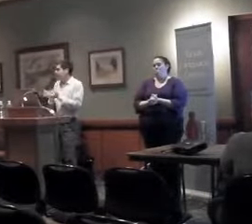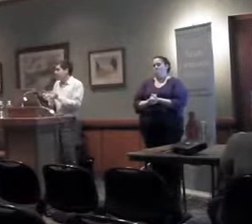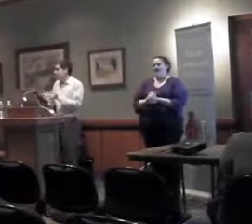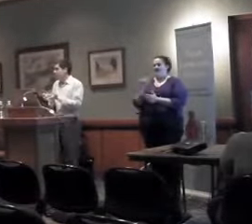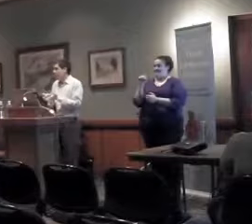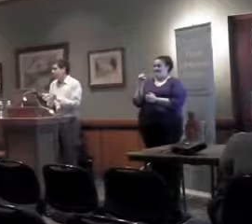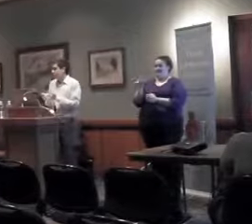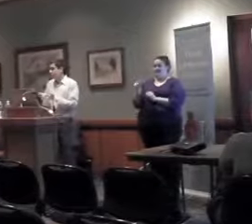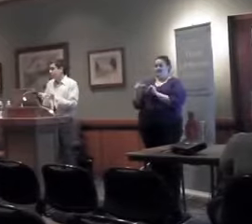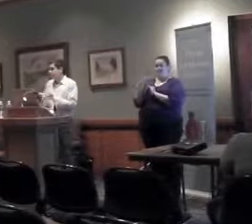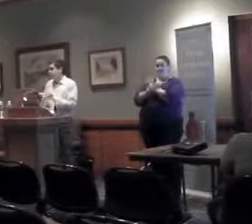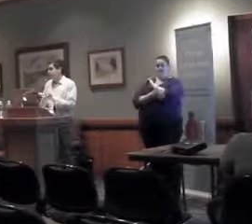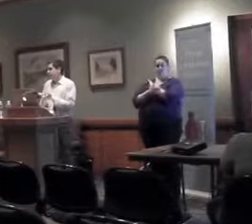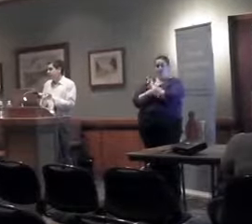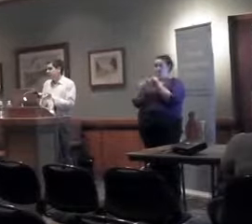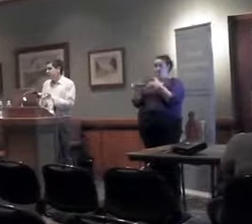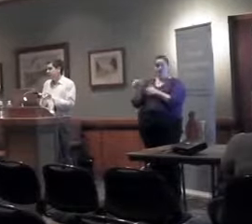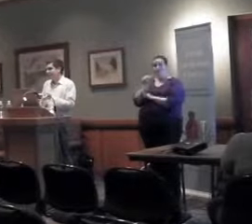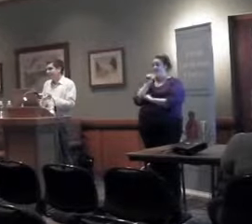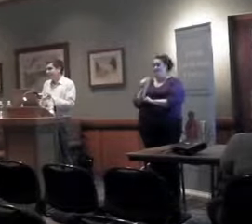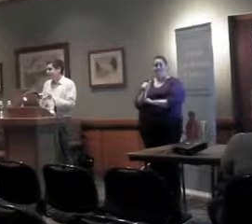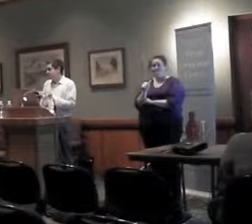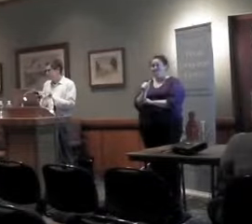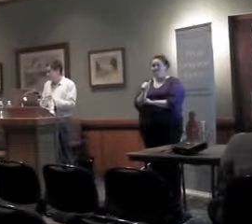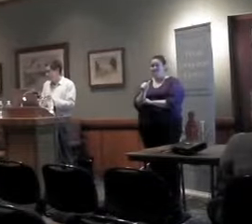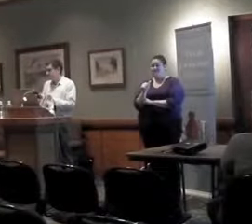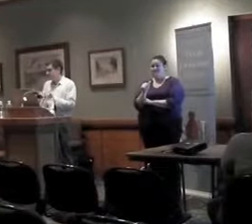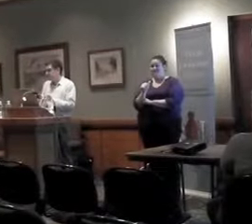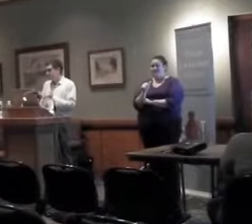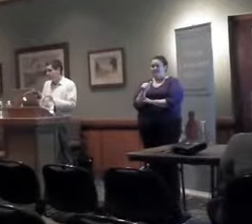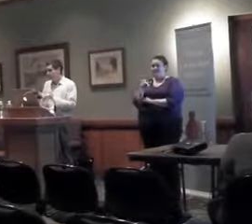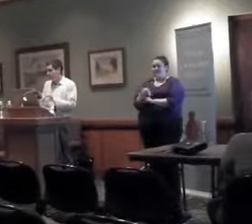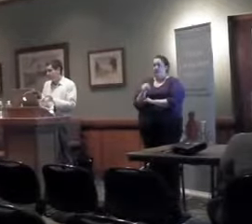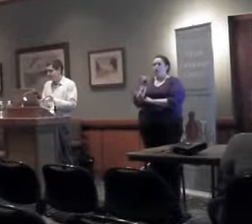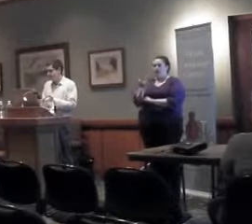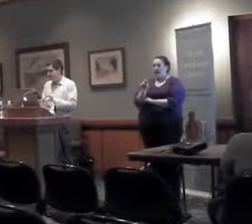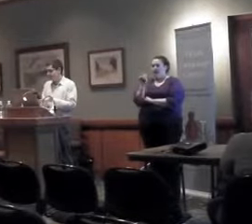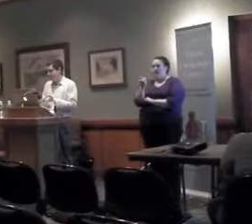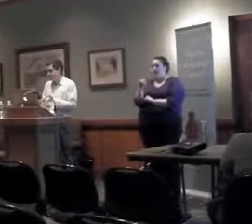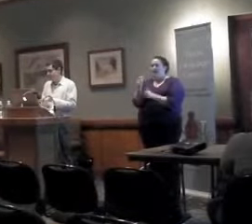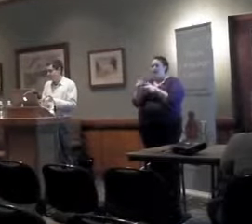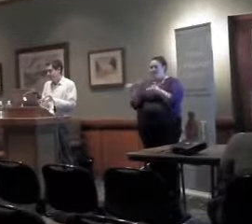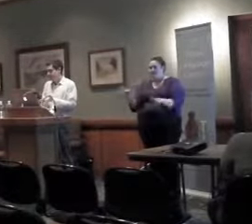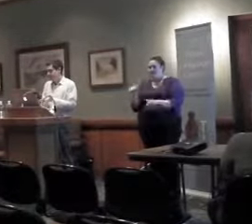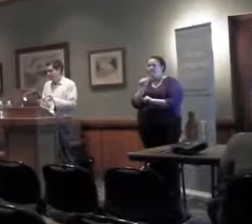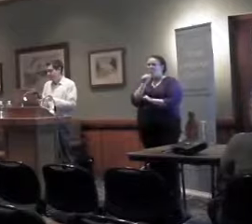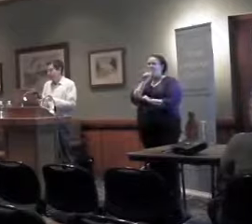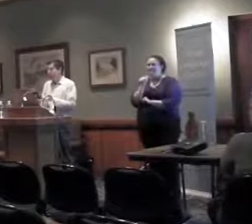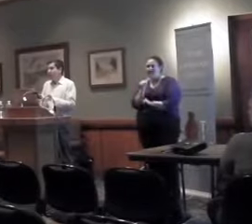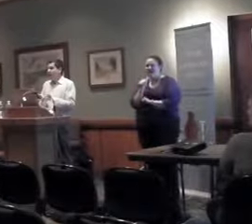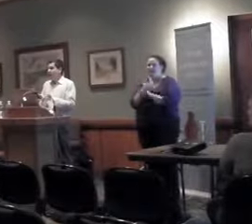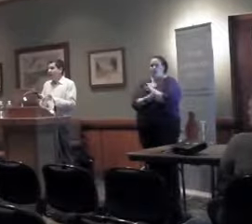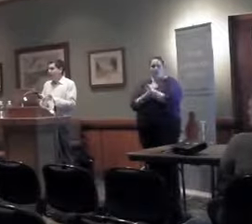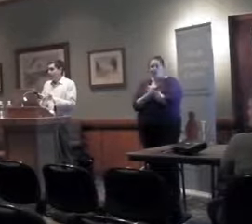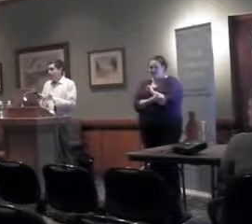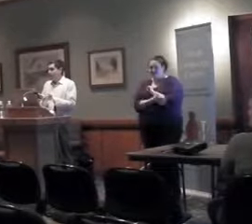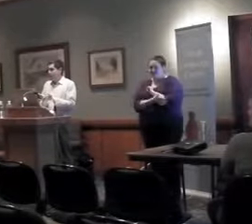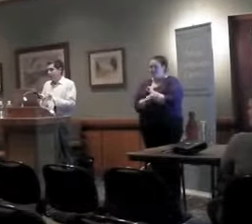ASL is not a foreign language. ASL is a language that's indigenous to the U.S. That was really my point too. Yeah. I